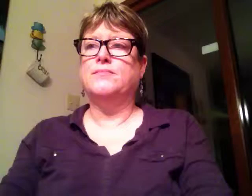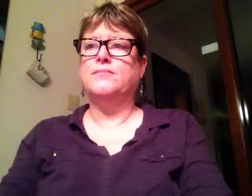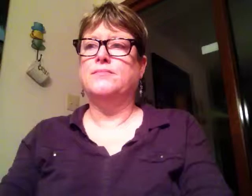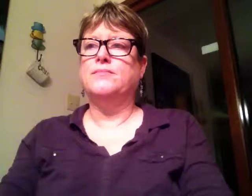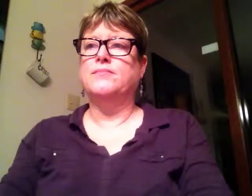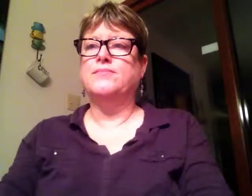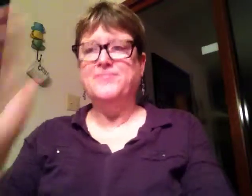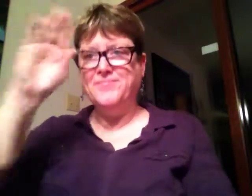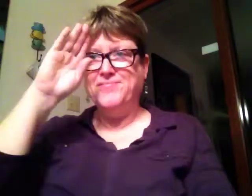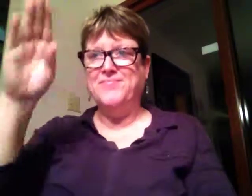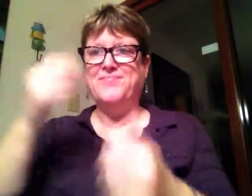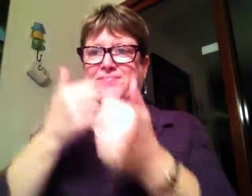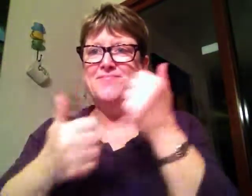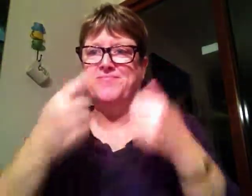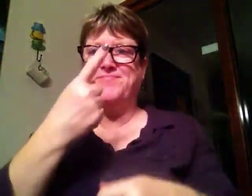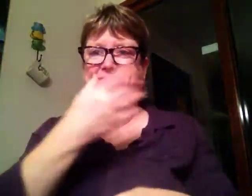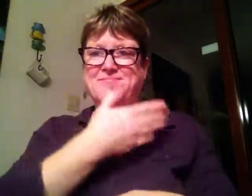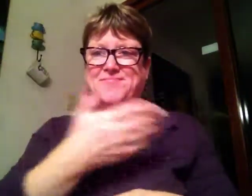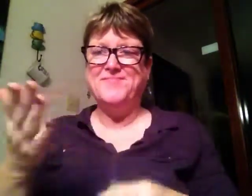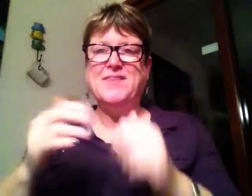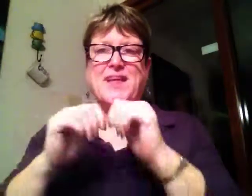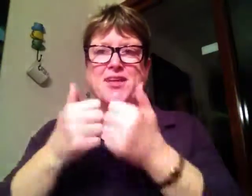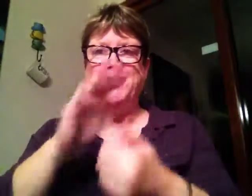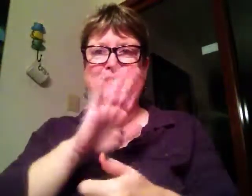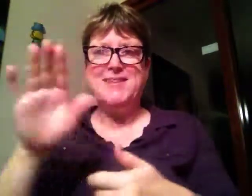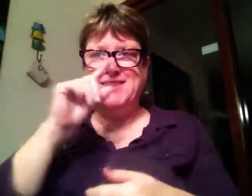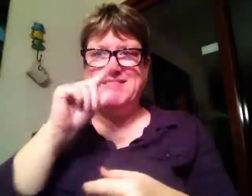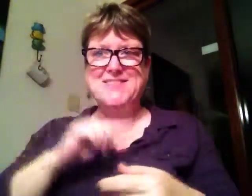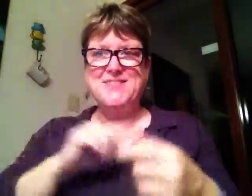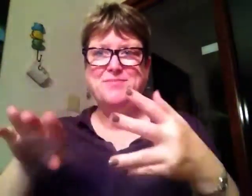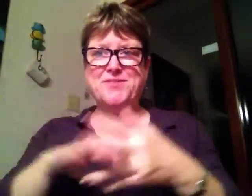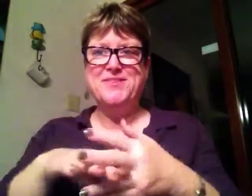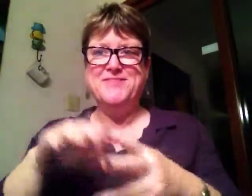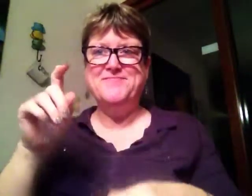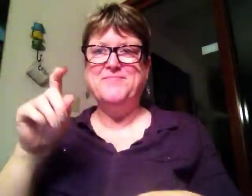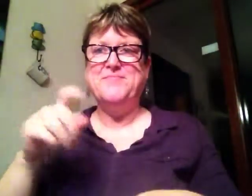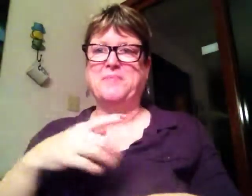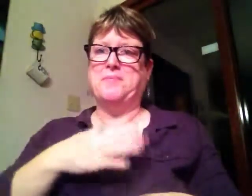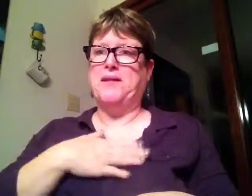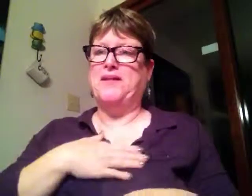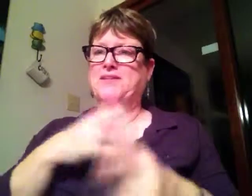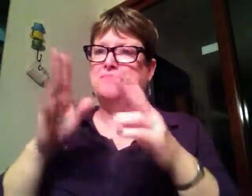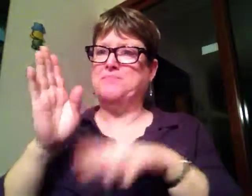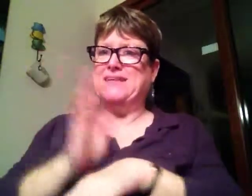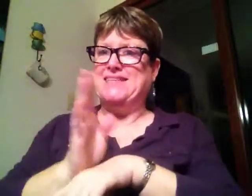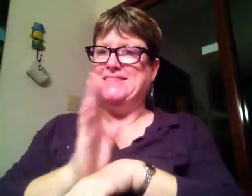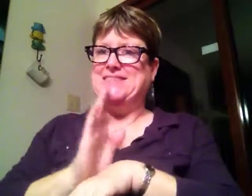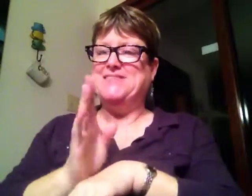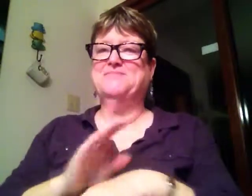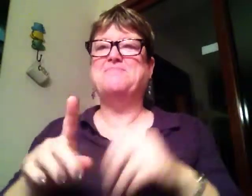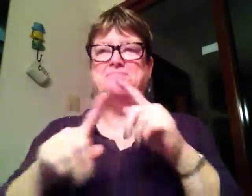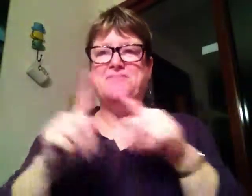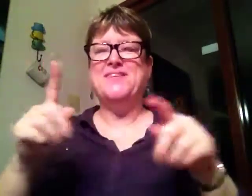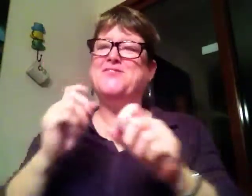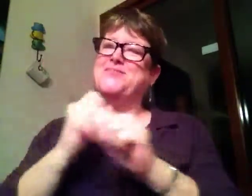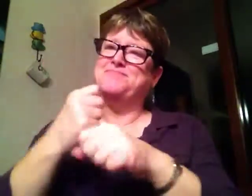It was brought in so far during the three-year civil war in Syria. They had been farmers and shopkeepers.